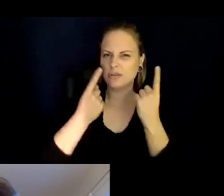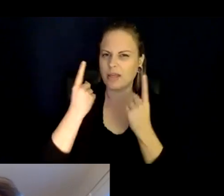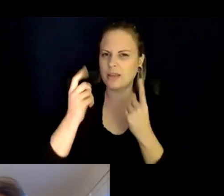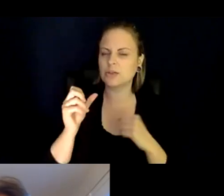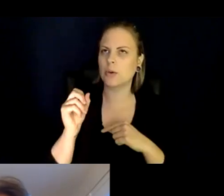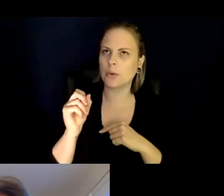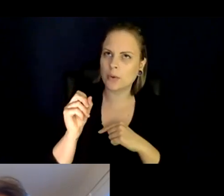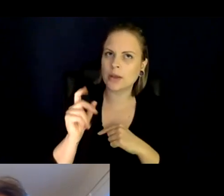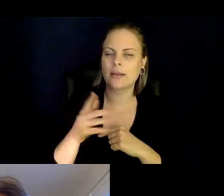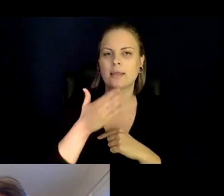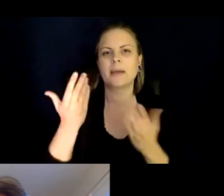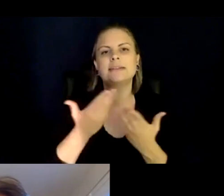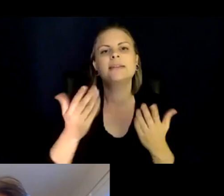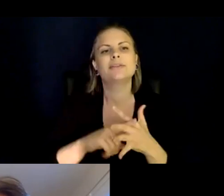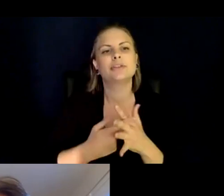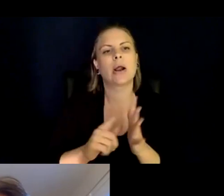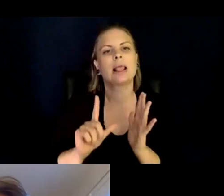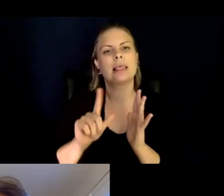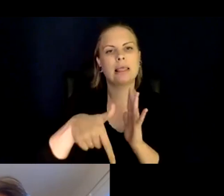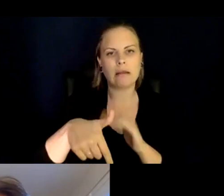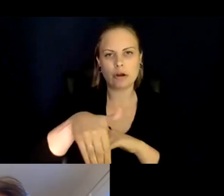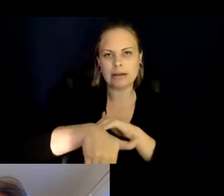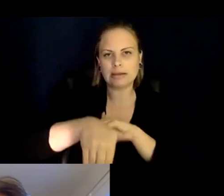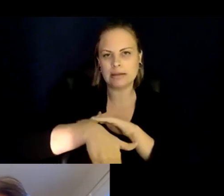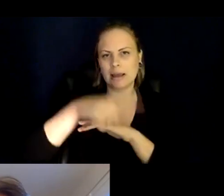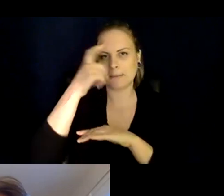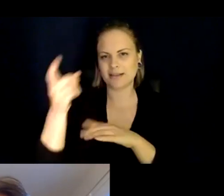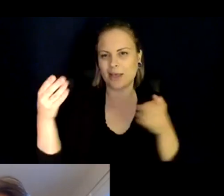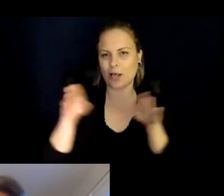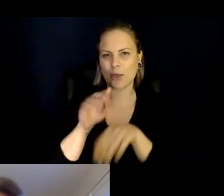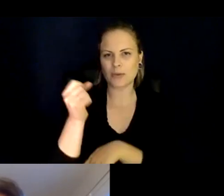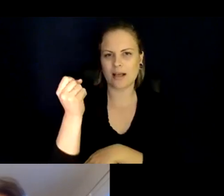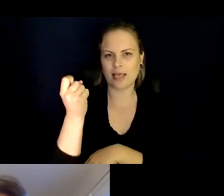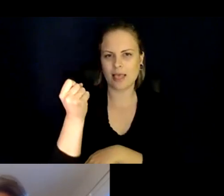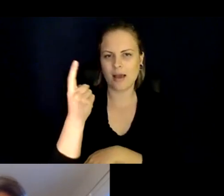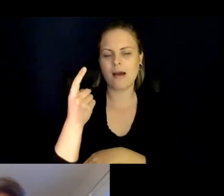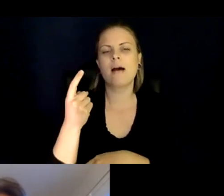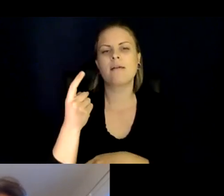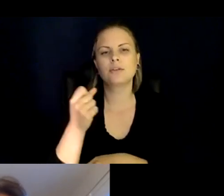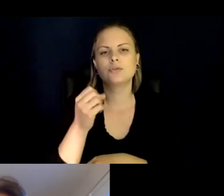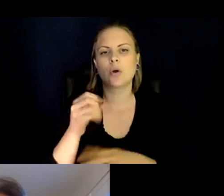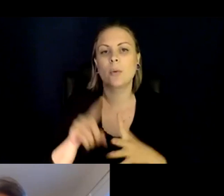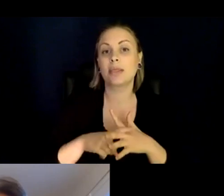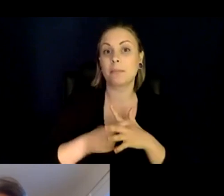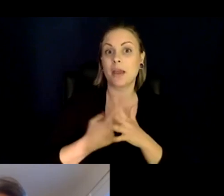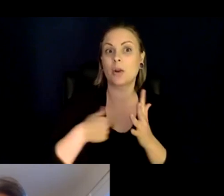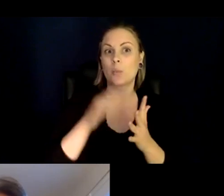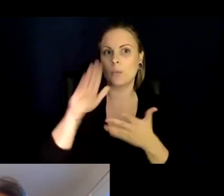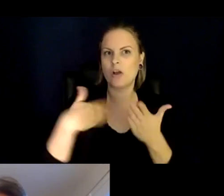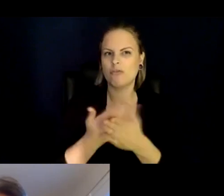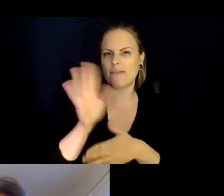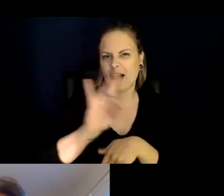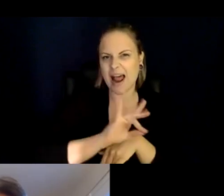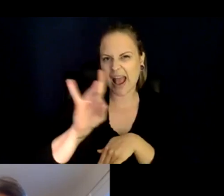best thing to do is to start later in the evening because they close at 11. So in the beginning we would get there about 8 o'clock,